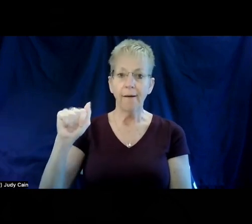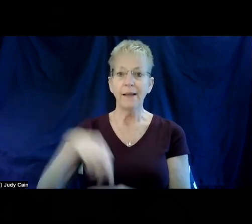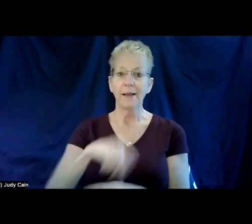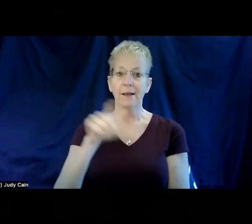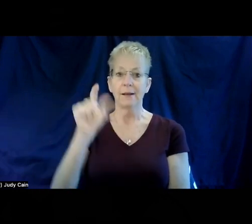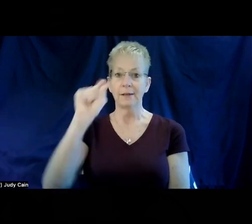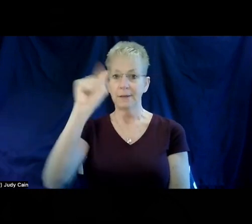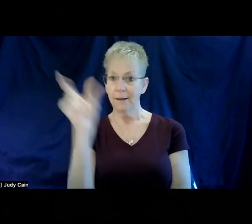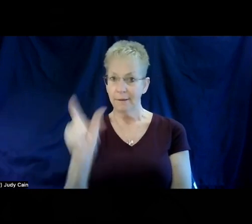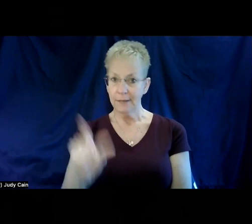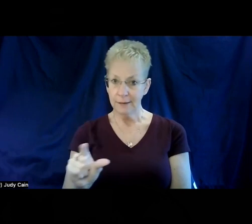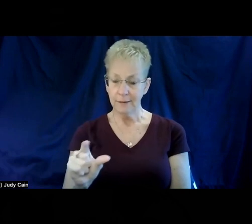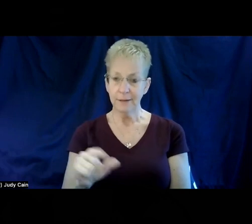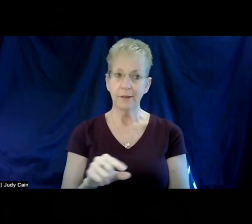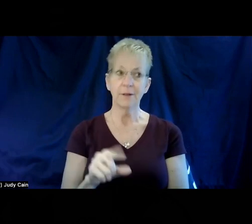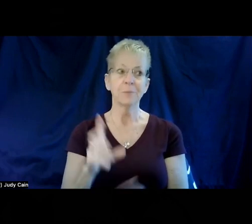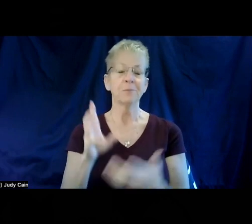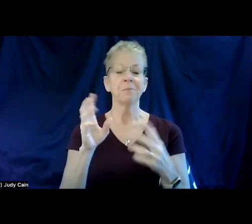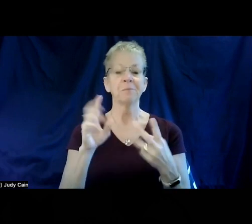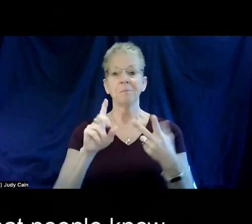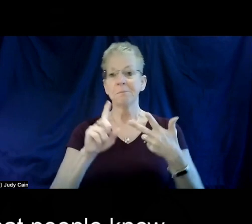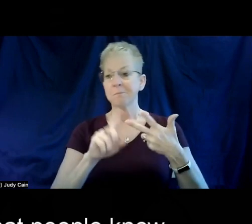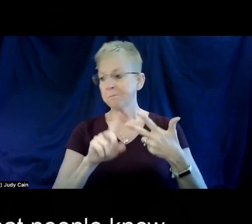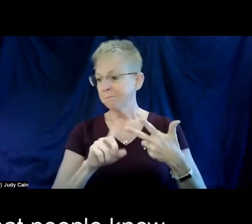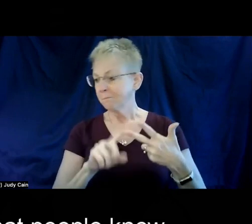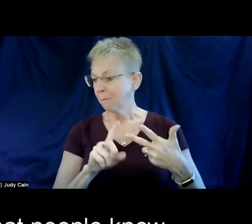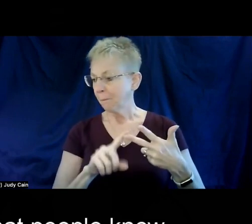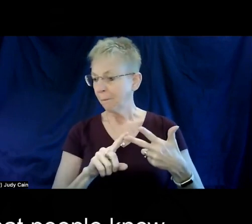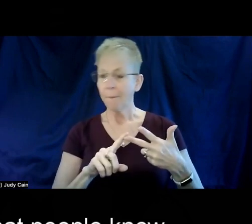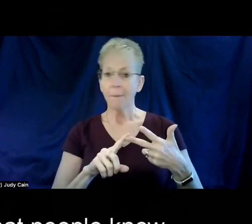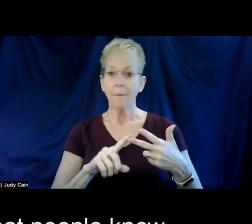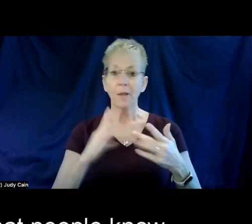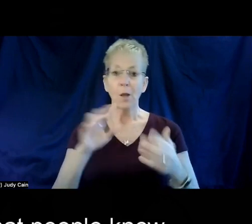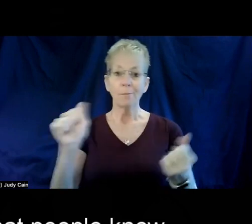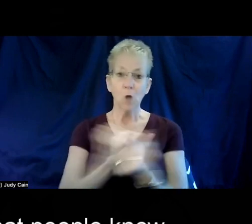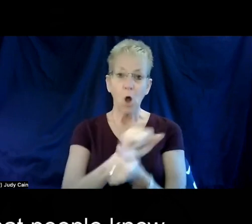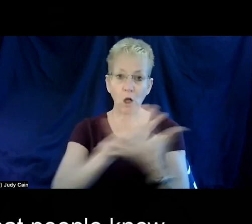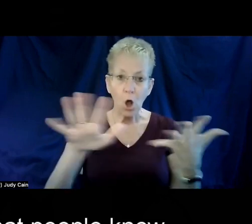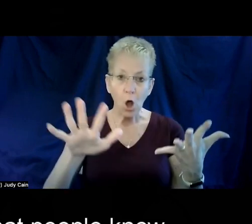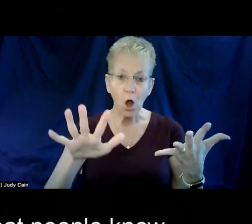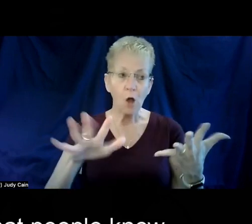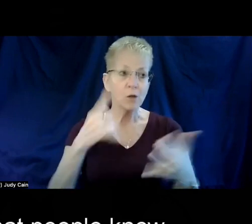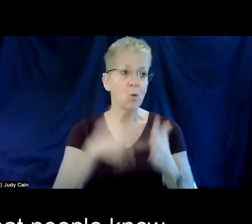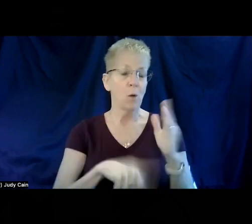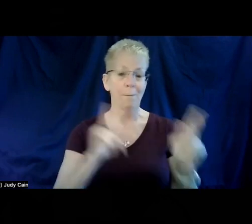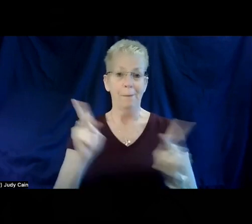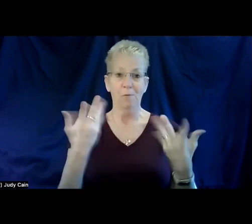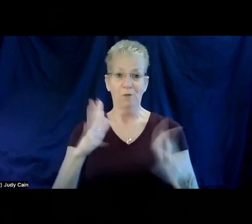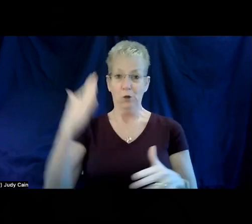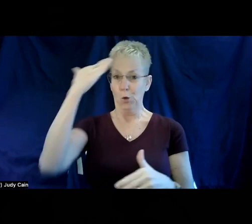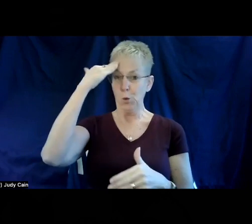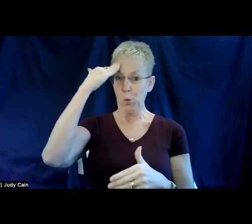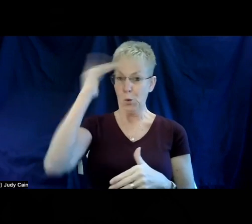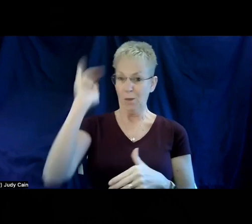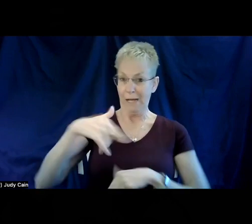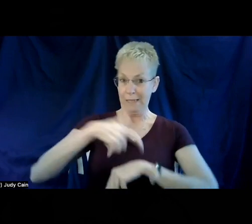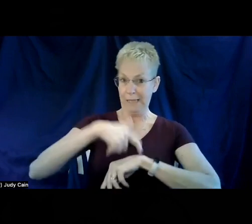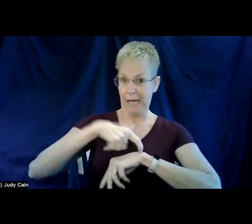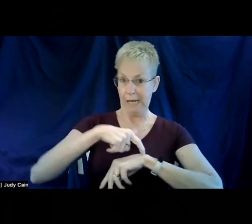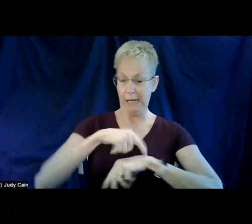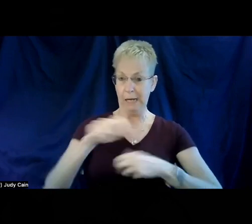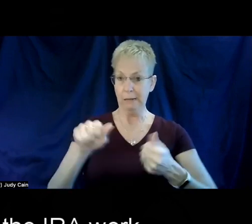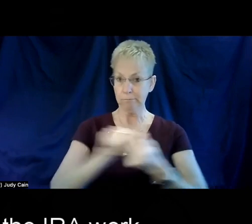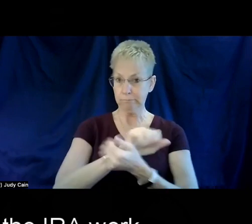Sicily, looking into the Holocaust and what people knew about it at that time, um,